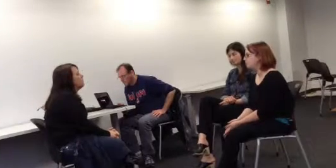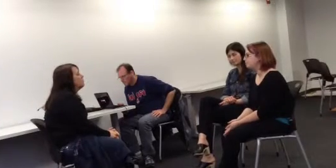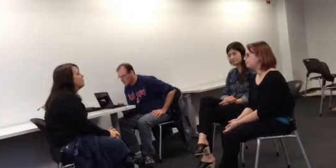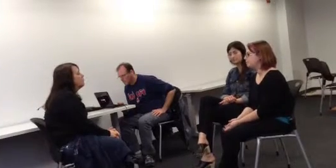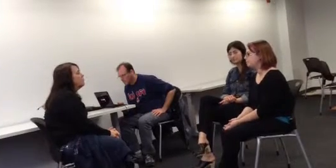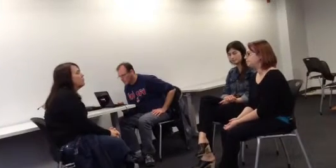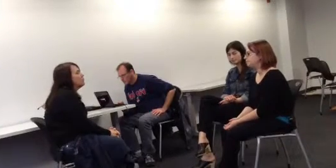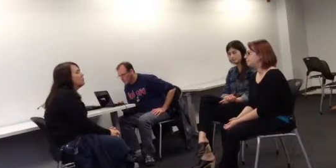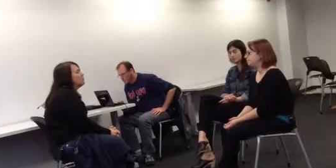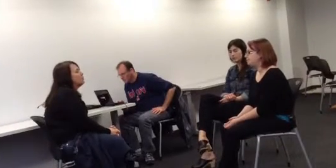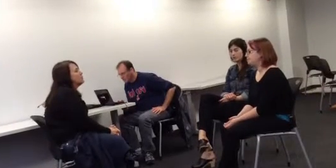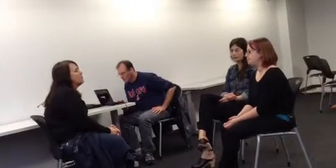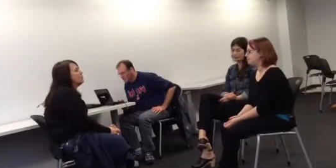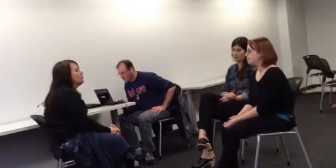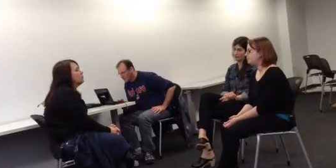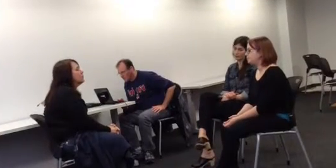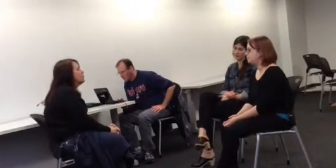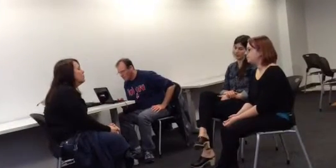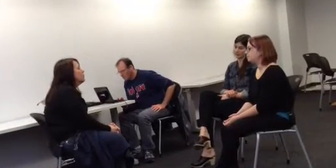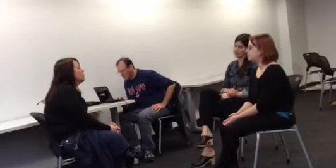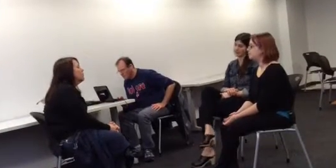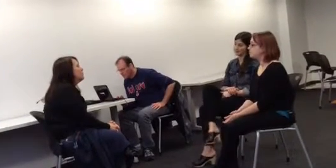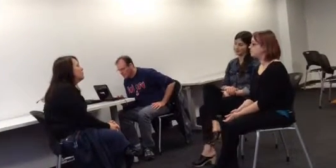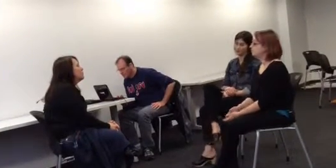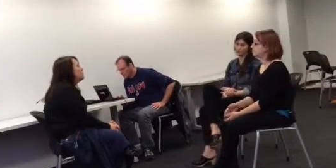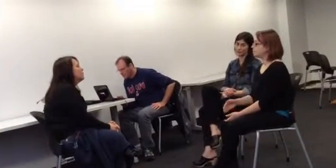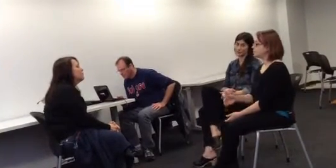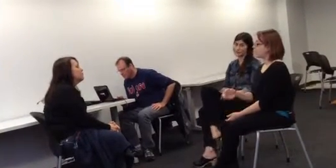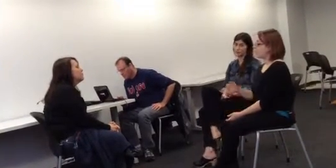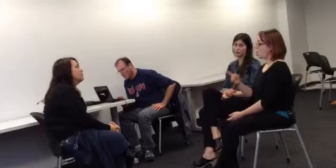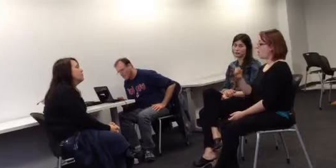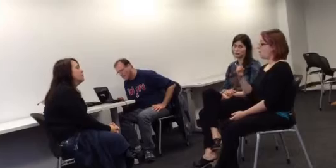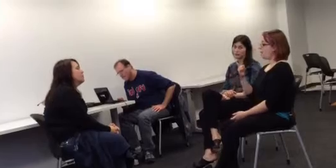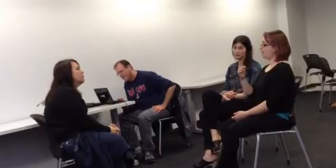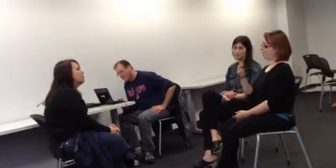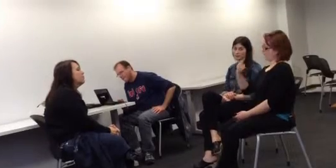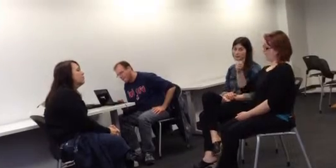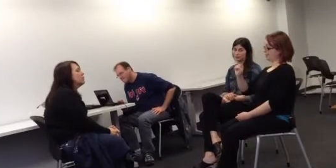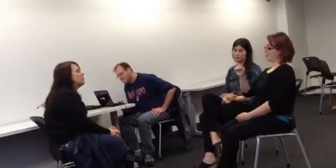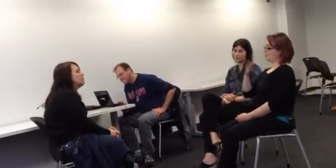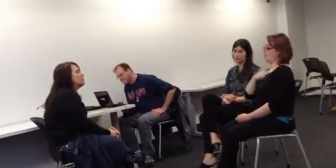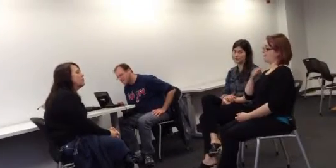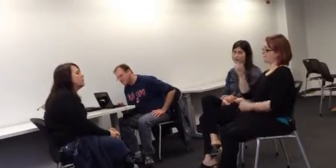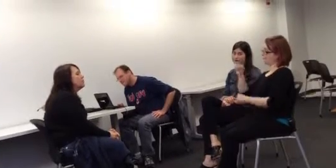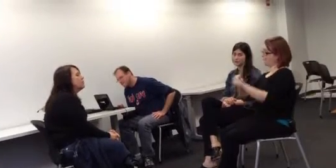lot. One of my science teachers in high school couldn't hear.